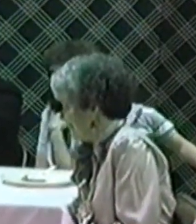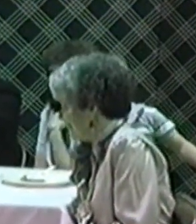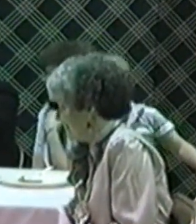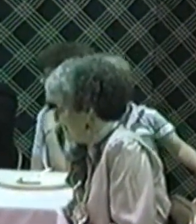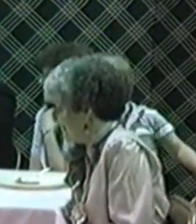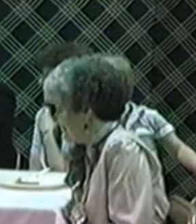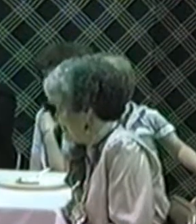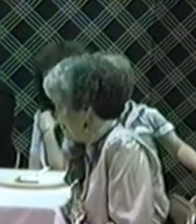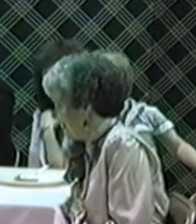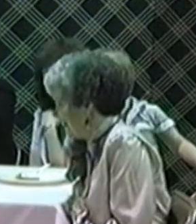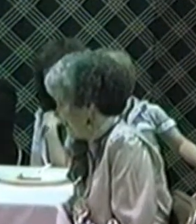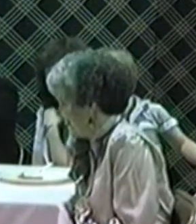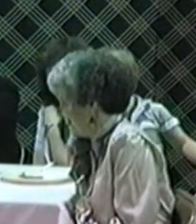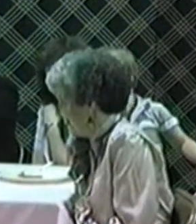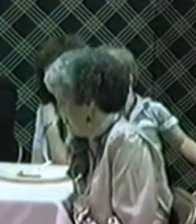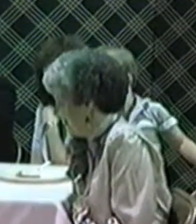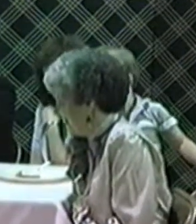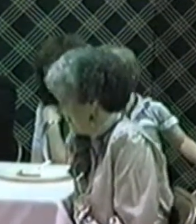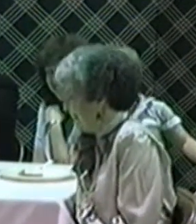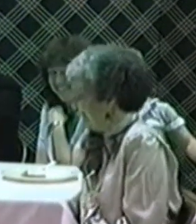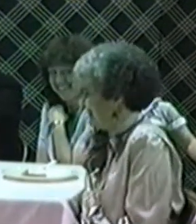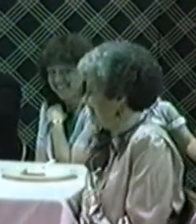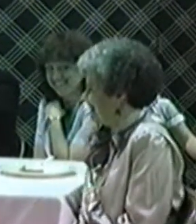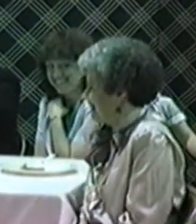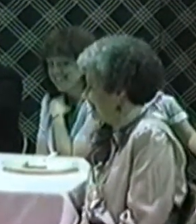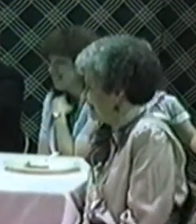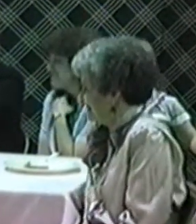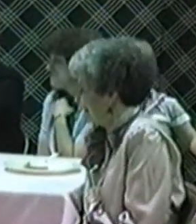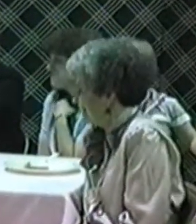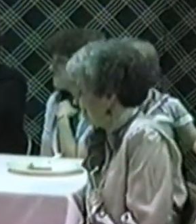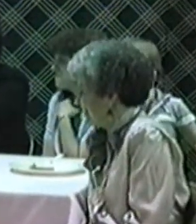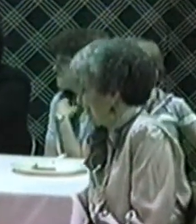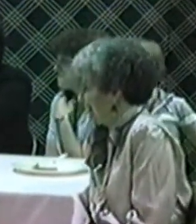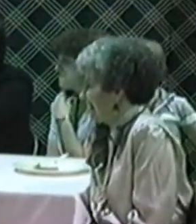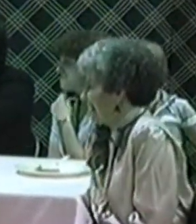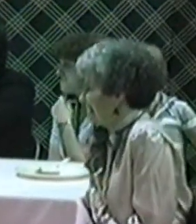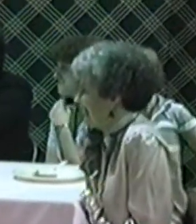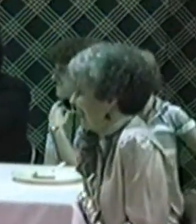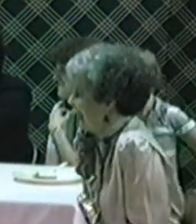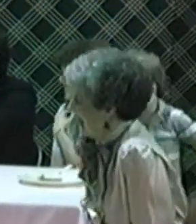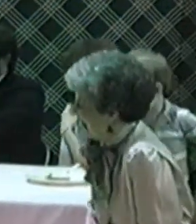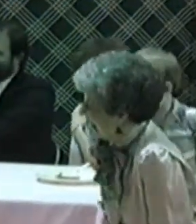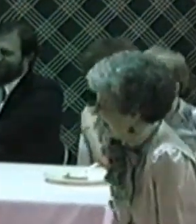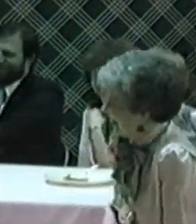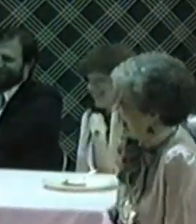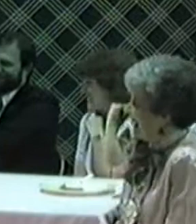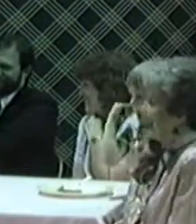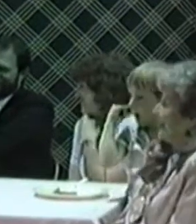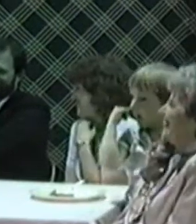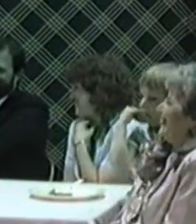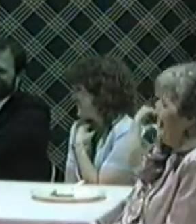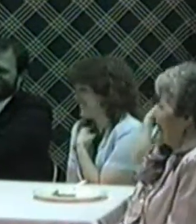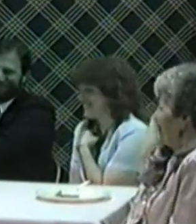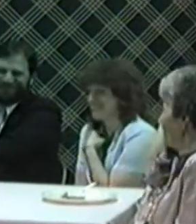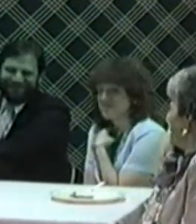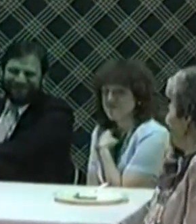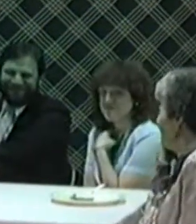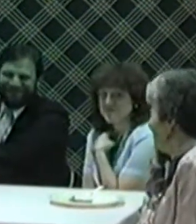stick with her. I don't know. I don't know with her because nobody would have her. Nobody would have her. Nobody would have her looking like that.